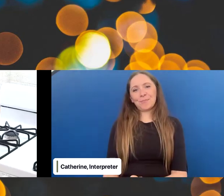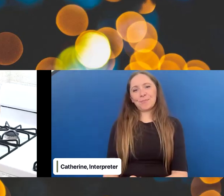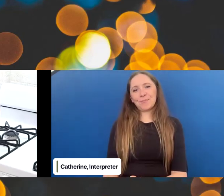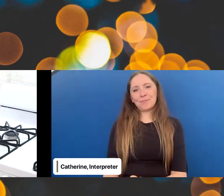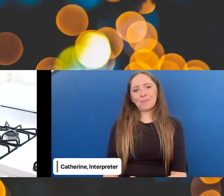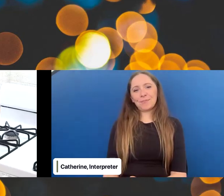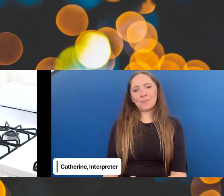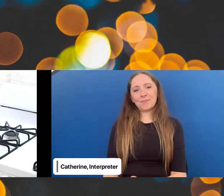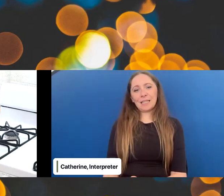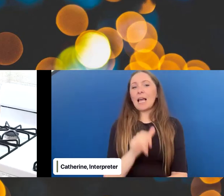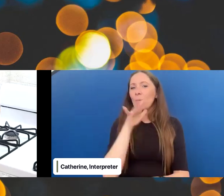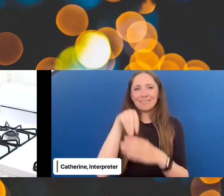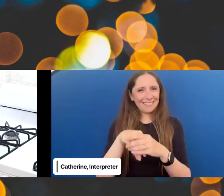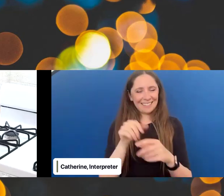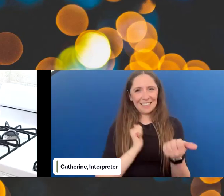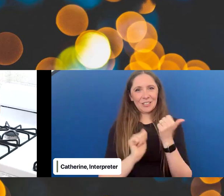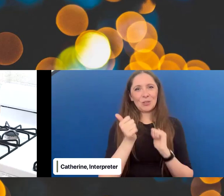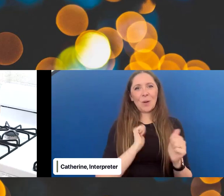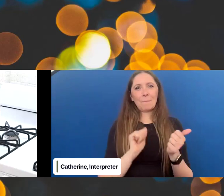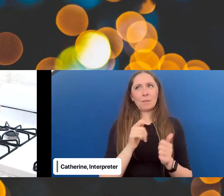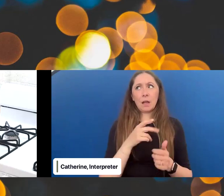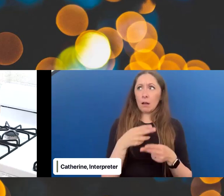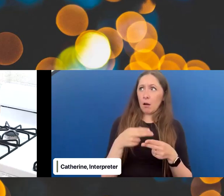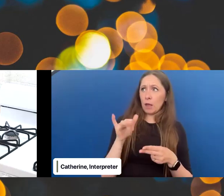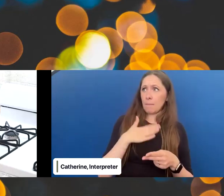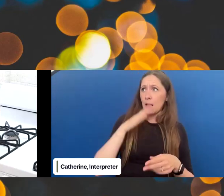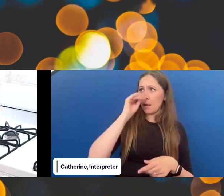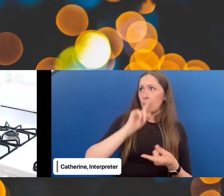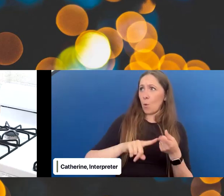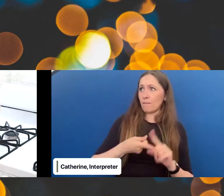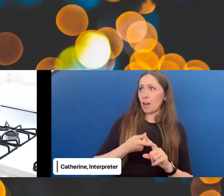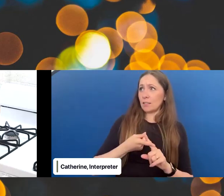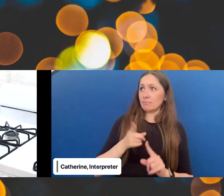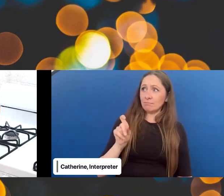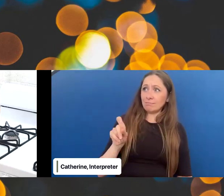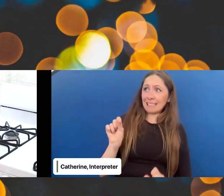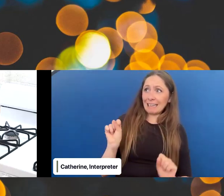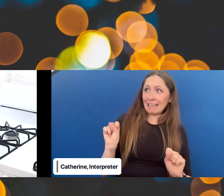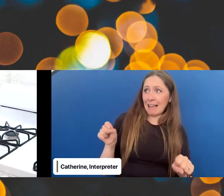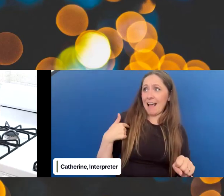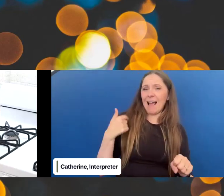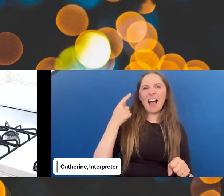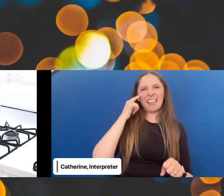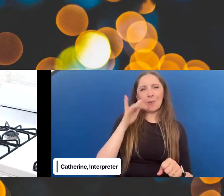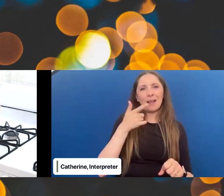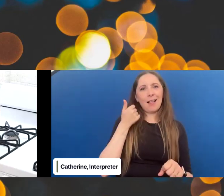even though it didn't make it in the show. With "Can I call you that, my boyfriend?" or "Zaddy?" I think that would have been hilarious.